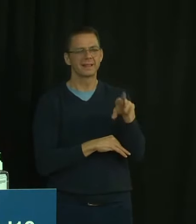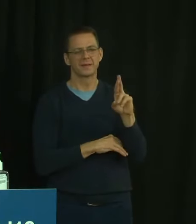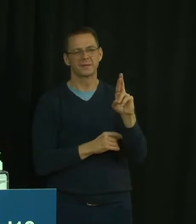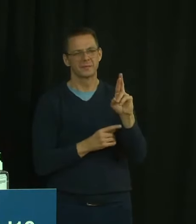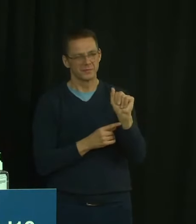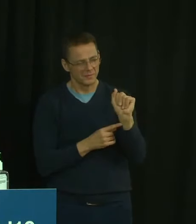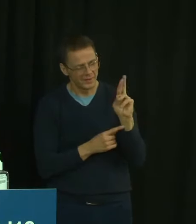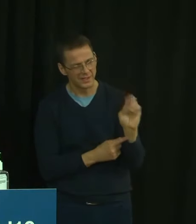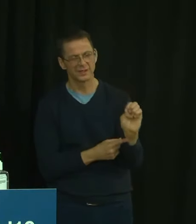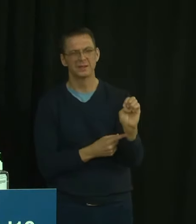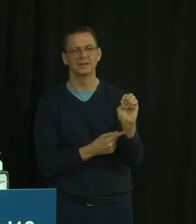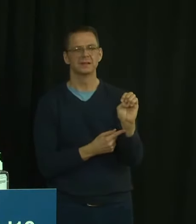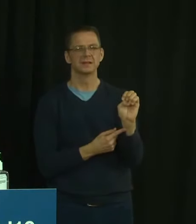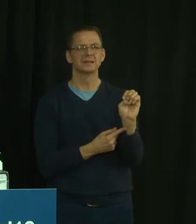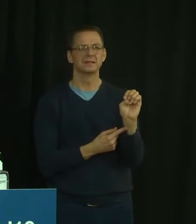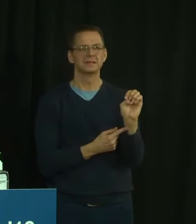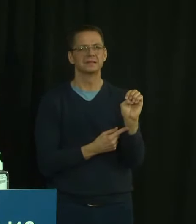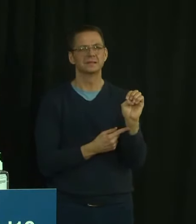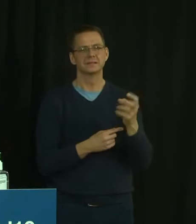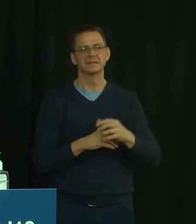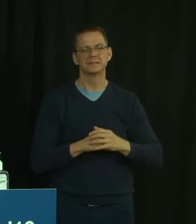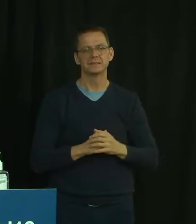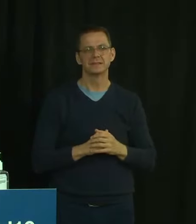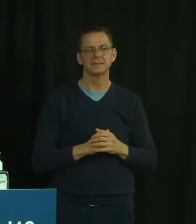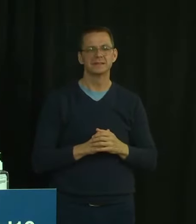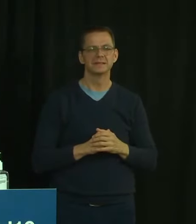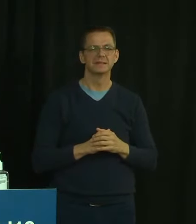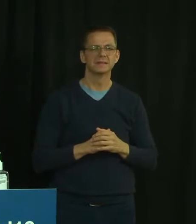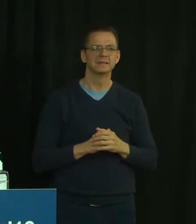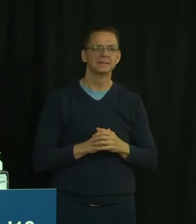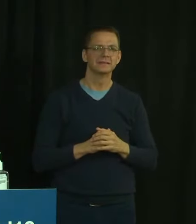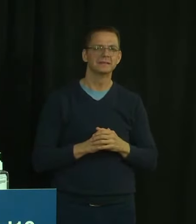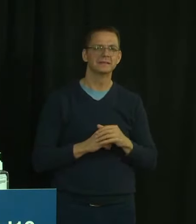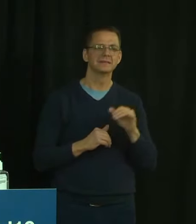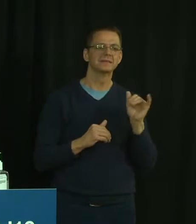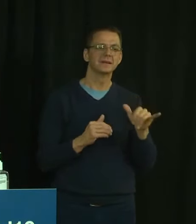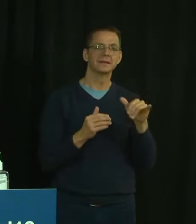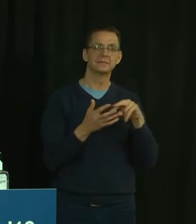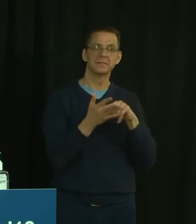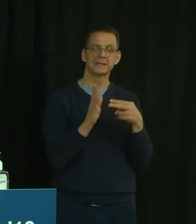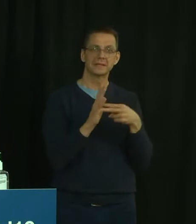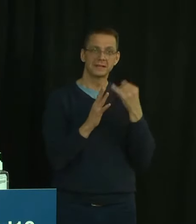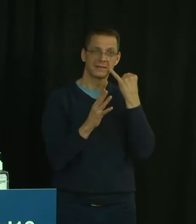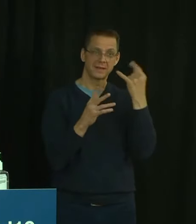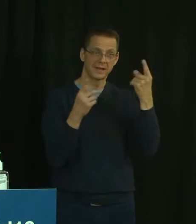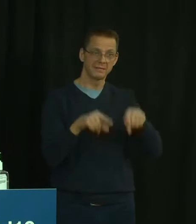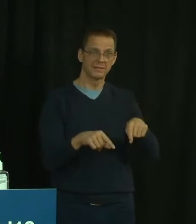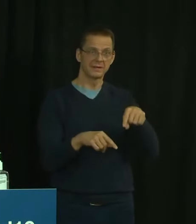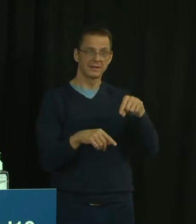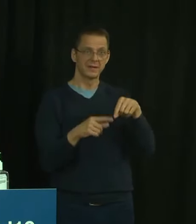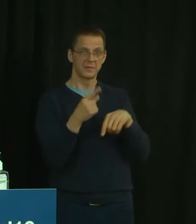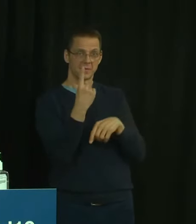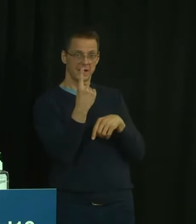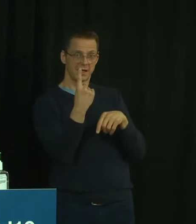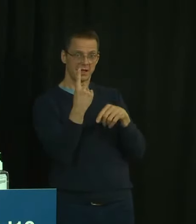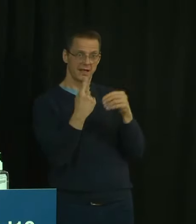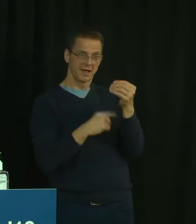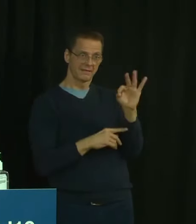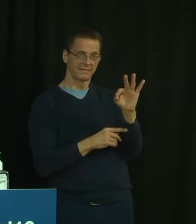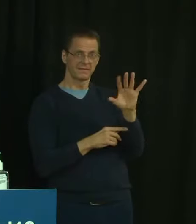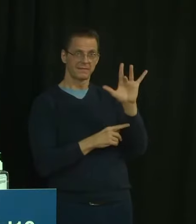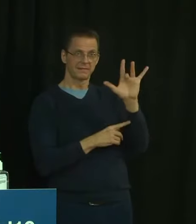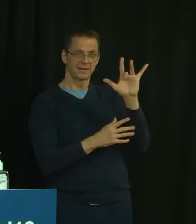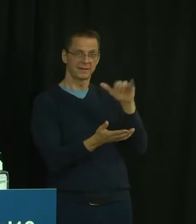common event, again, is 1 in 25,000 doses in that Norwegian report. So again, this is a very